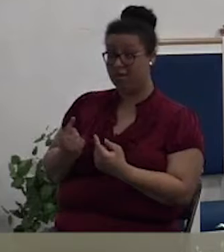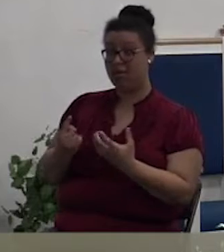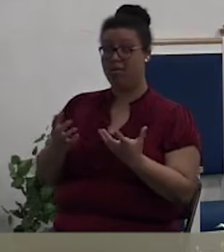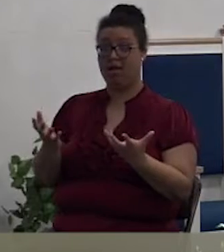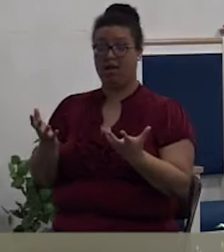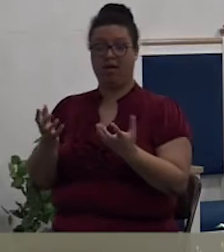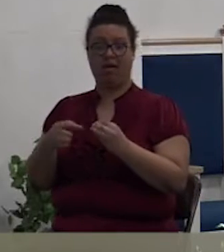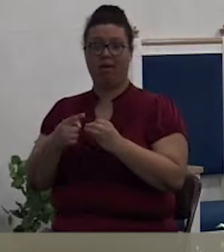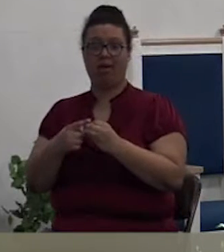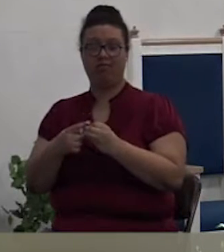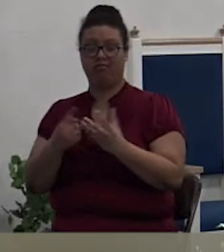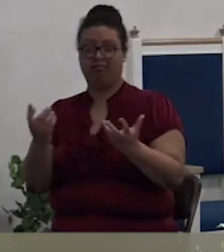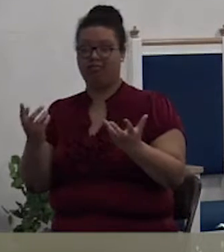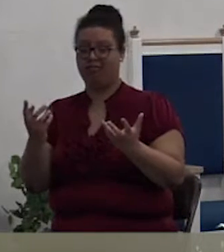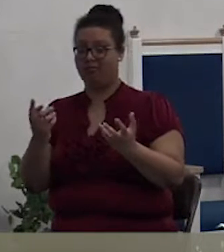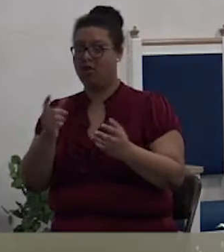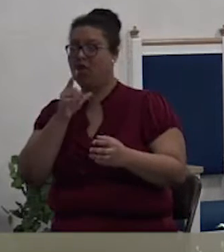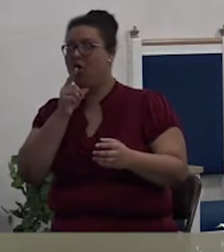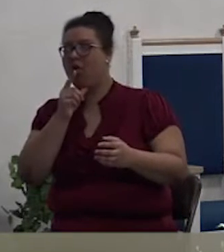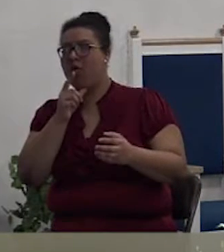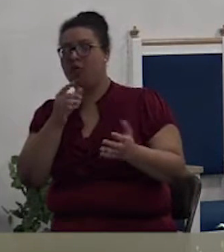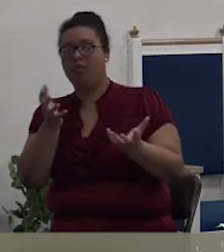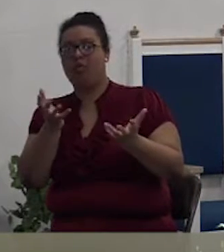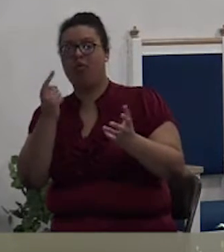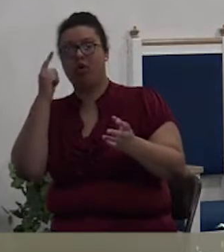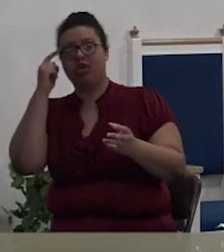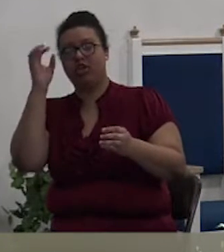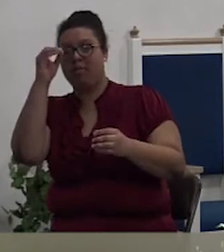right. What do you think about so-and-so? What do you think about them?